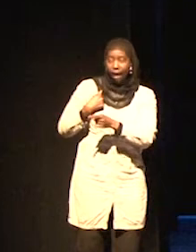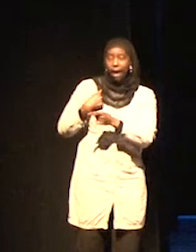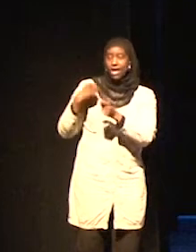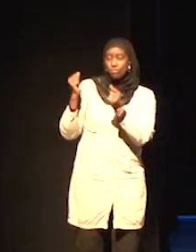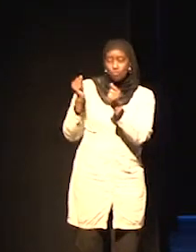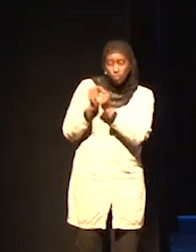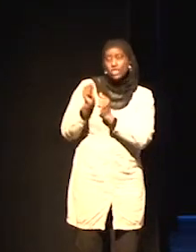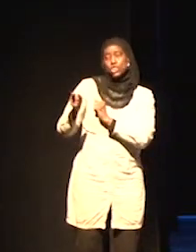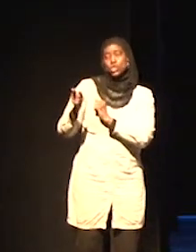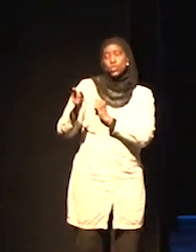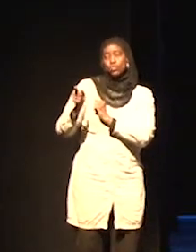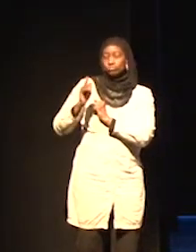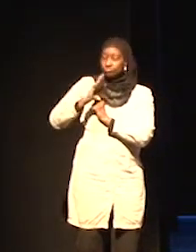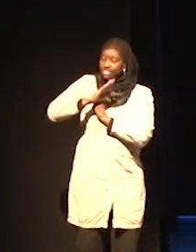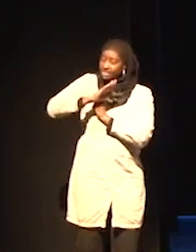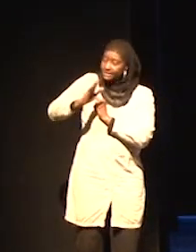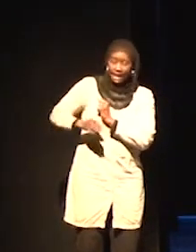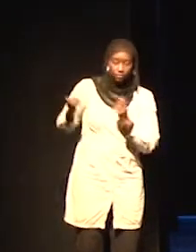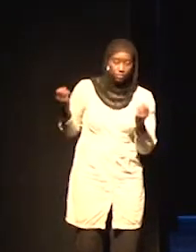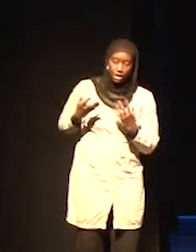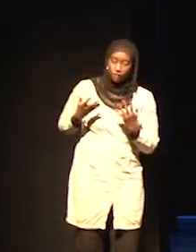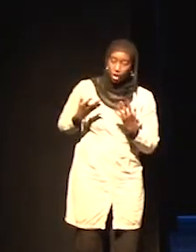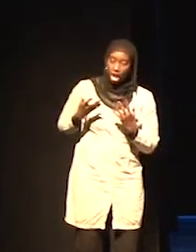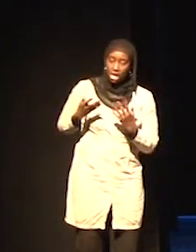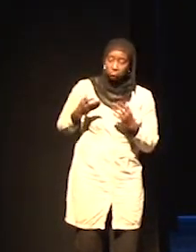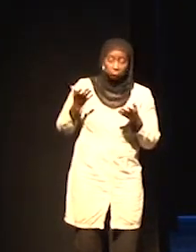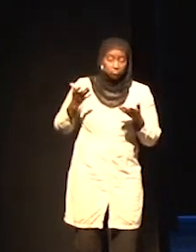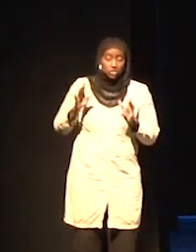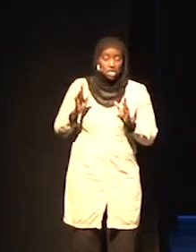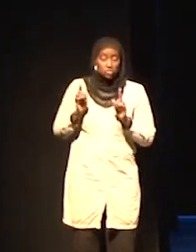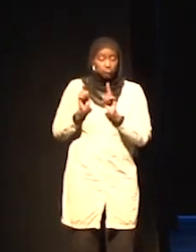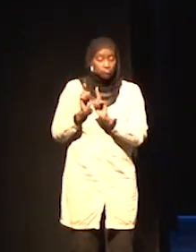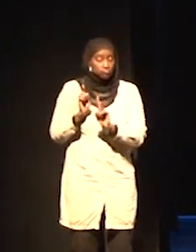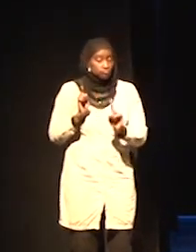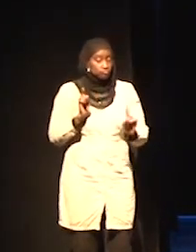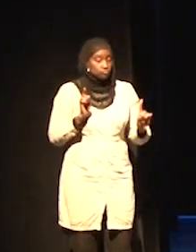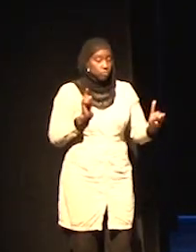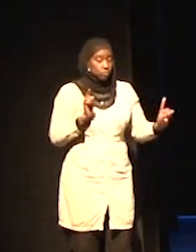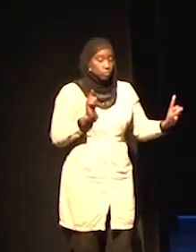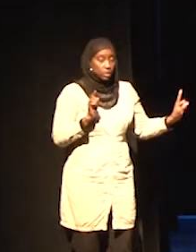afraid," and walked out.